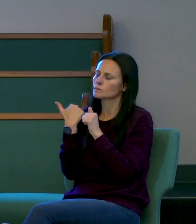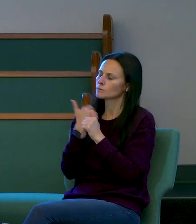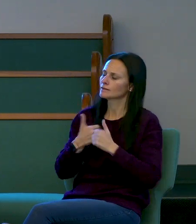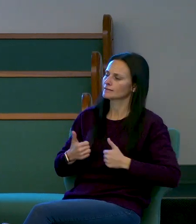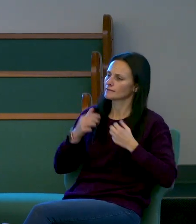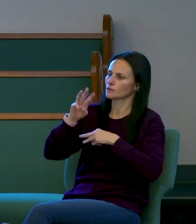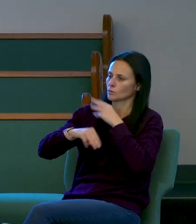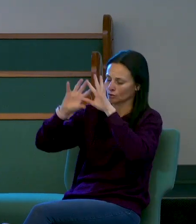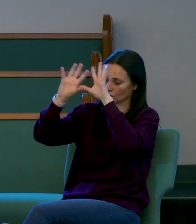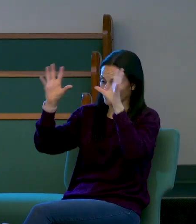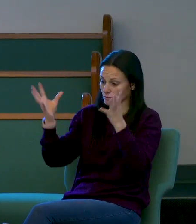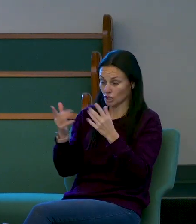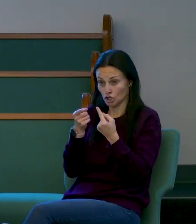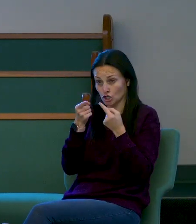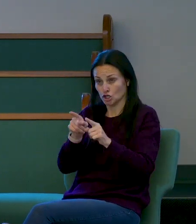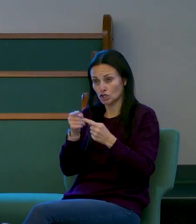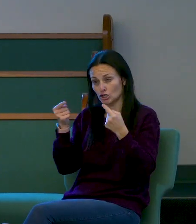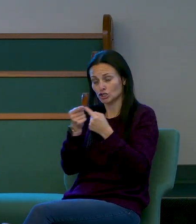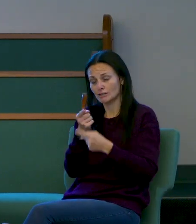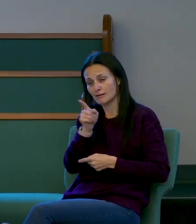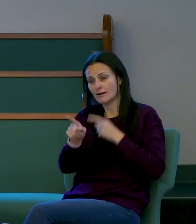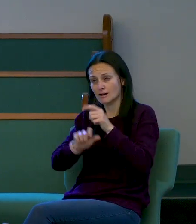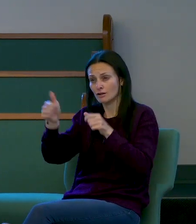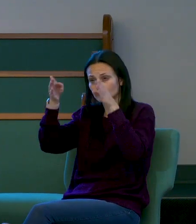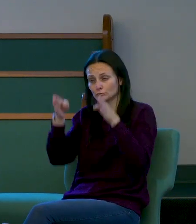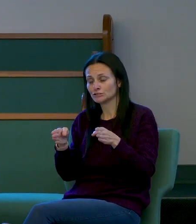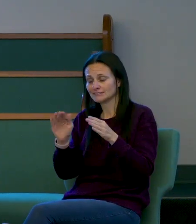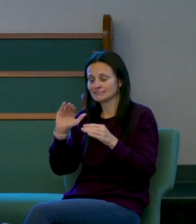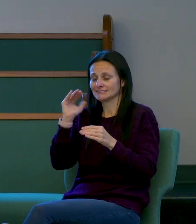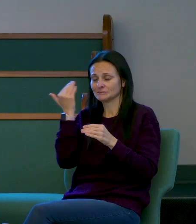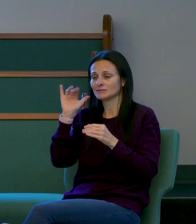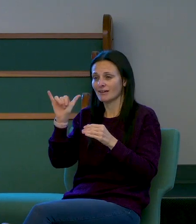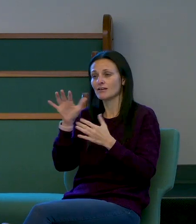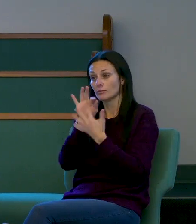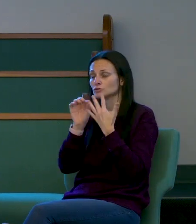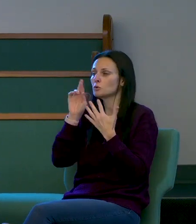when hurting another person seems like an option or a consideration?